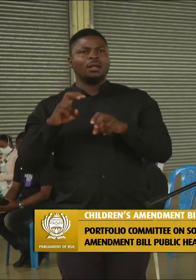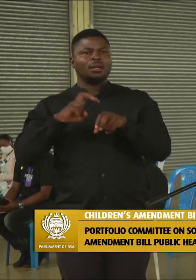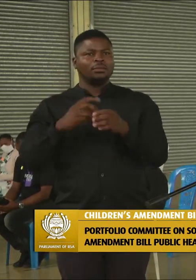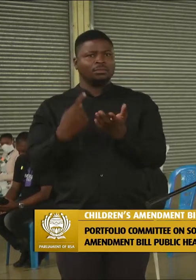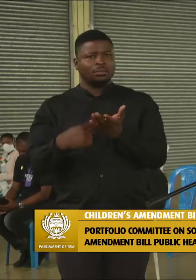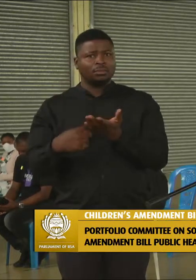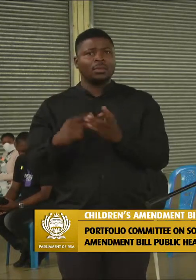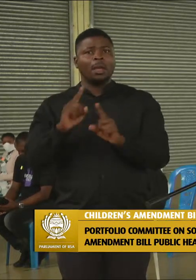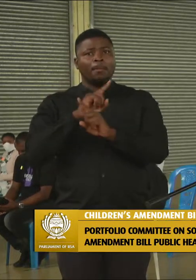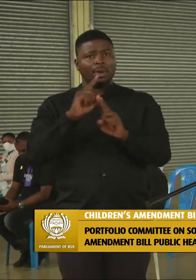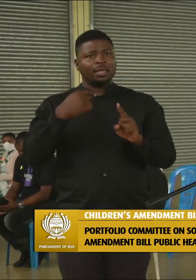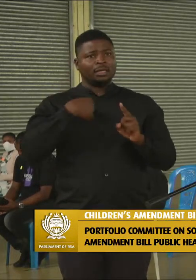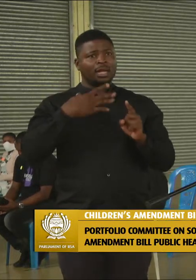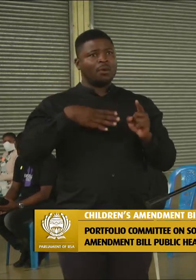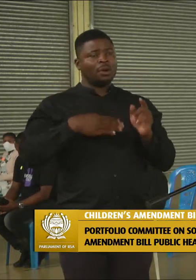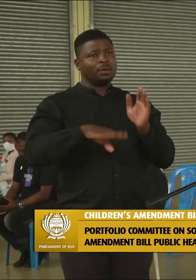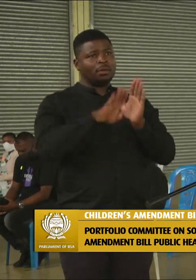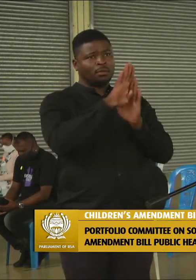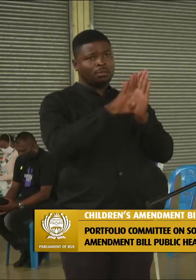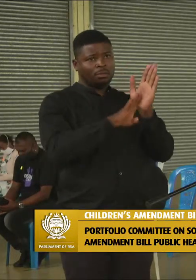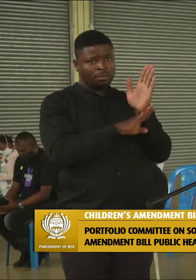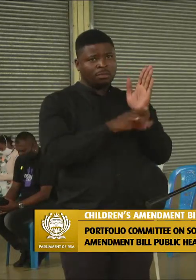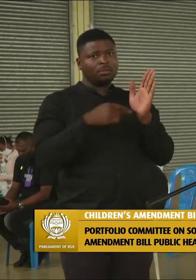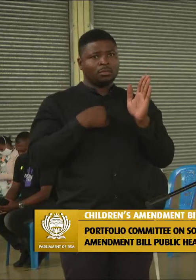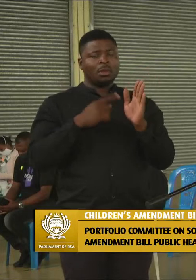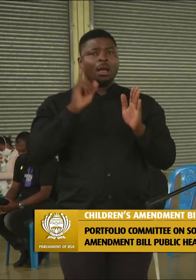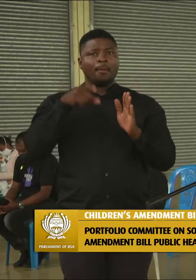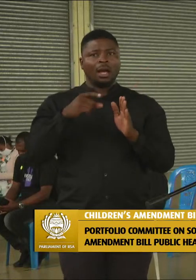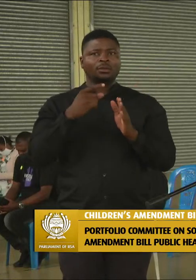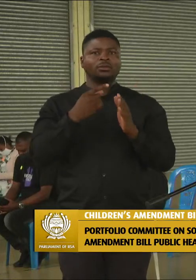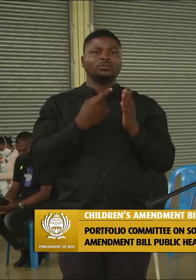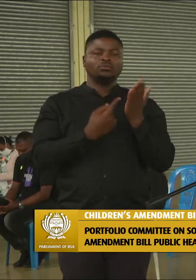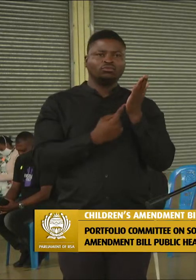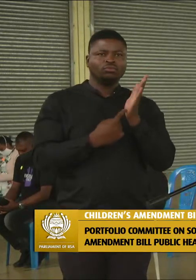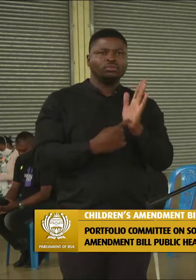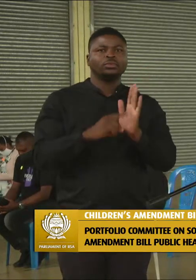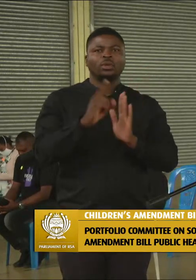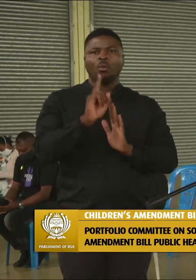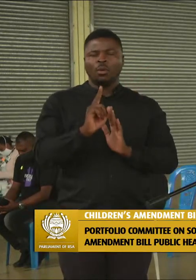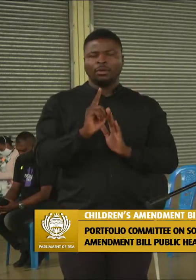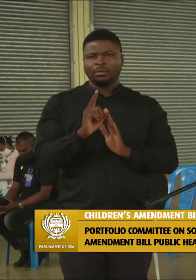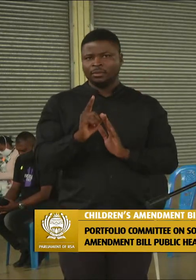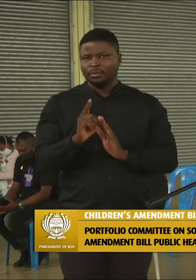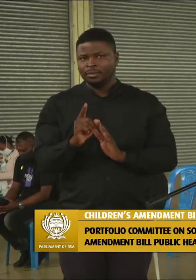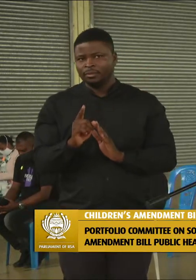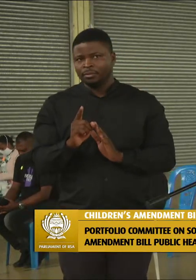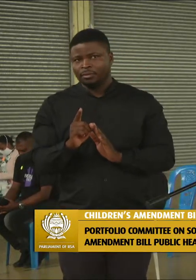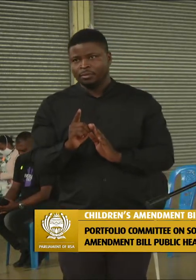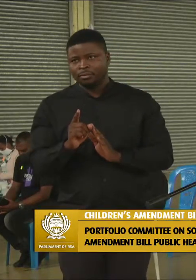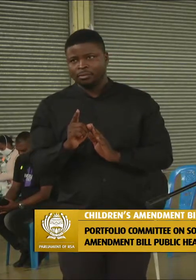this bill to provide for the fact that